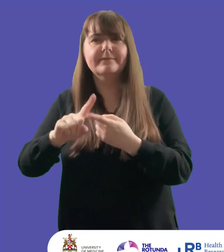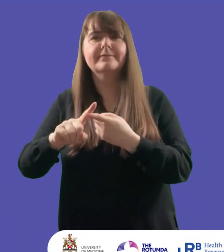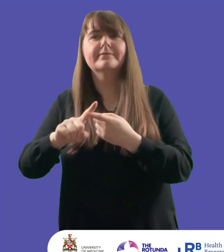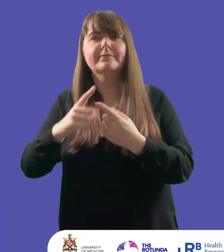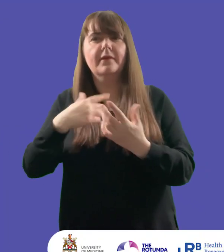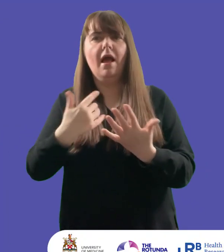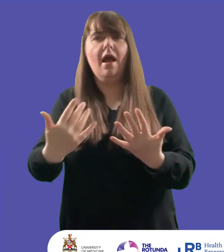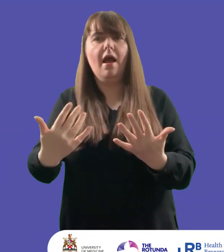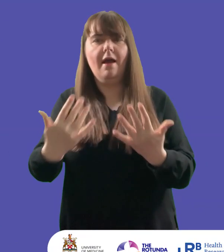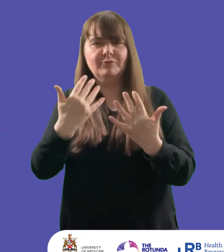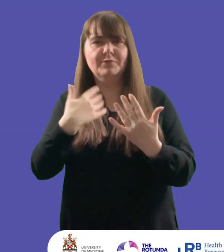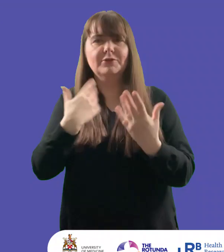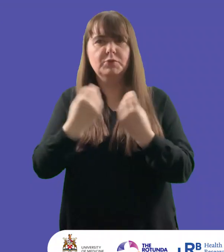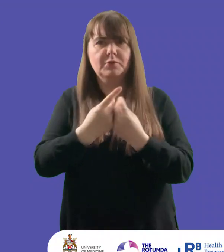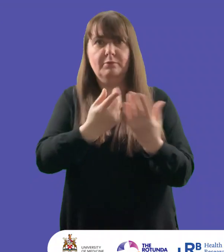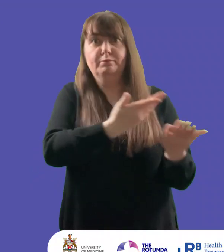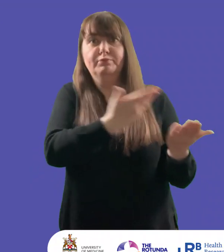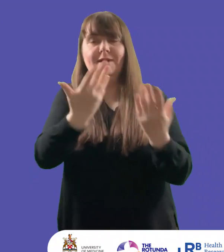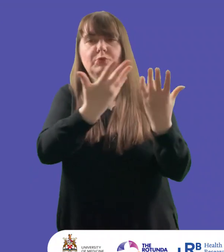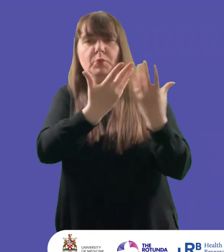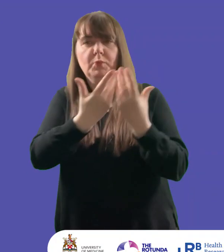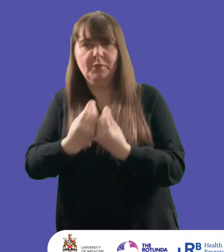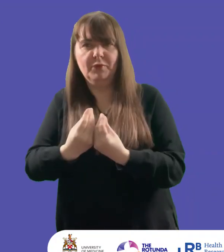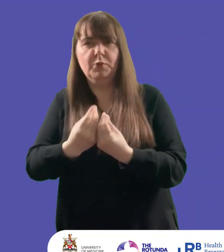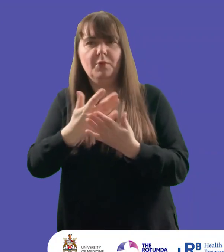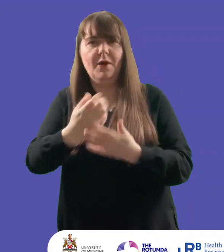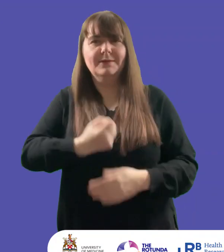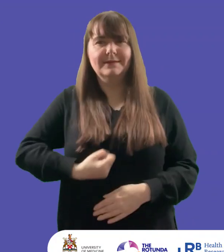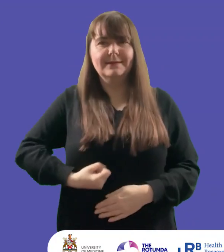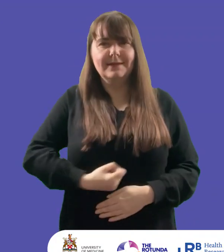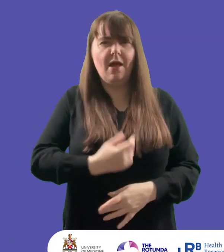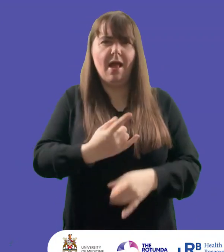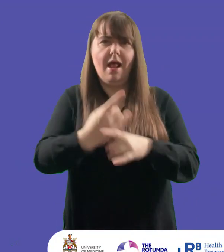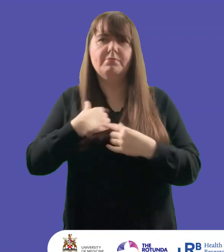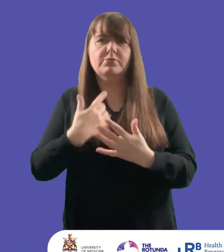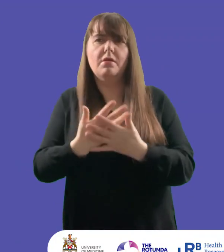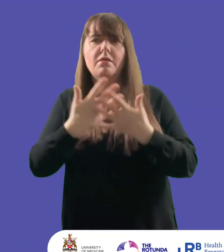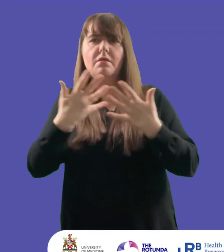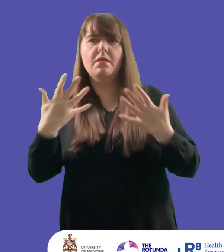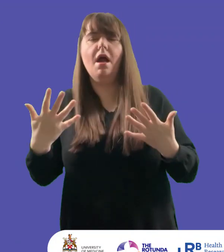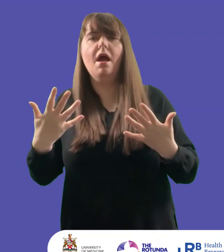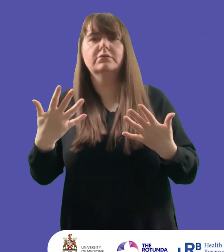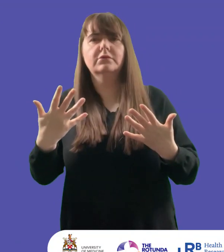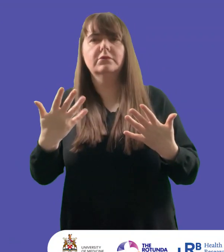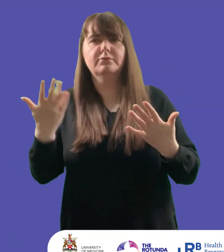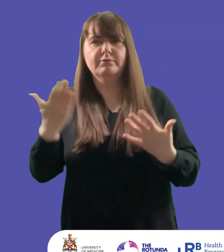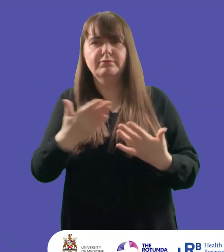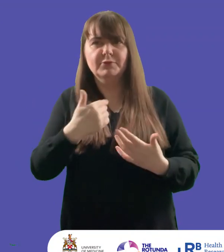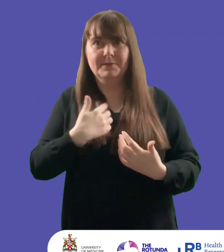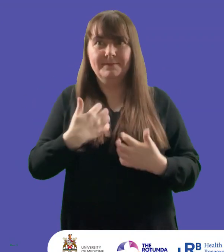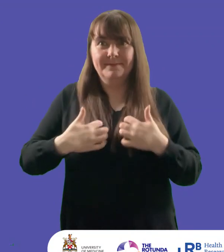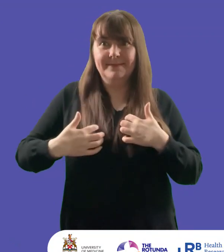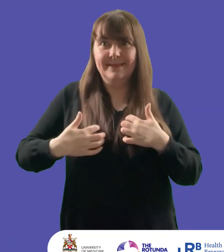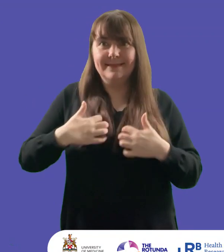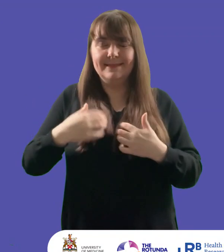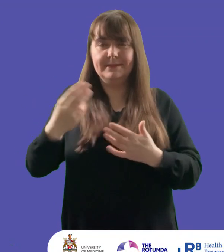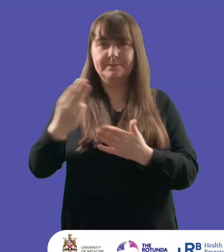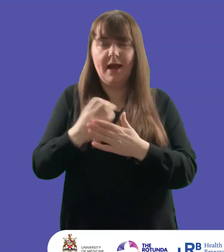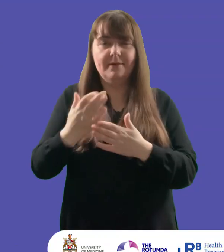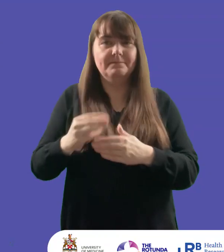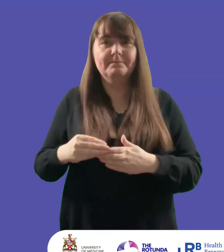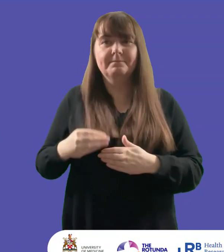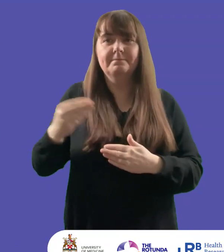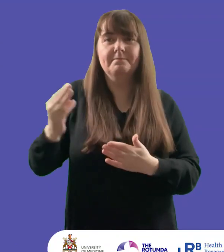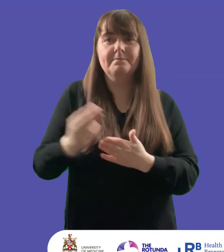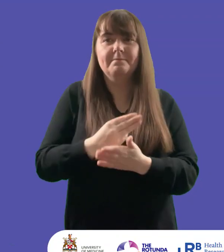all of that information with you before you come for your scan appointment, that helps us a lot. And then that brings us on to the exciting part,